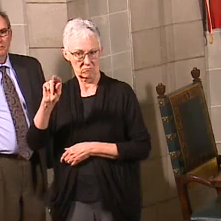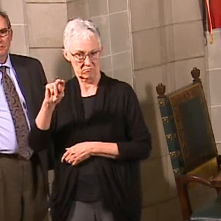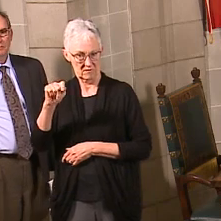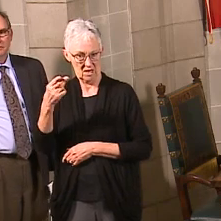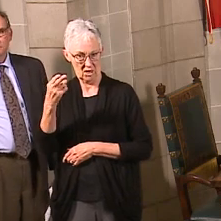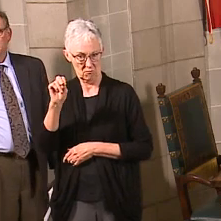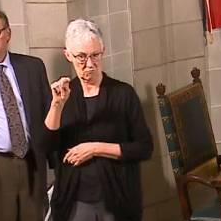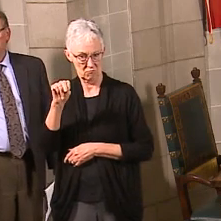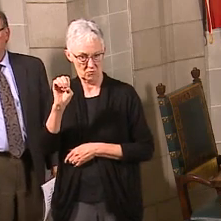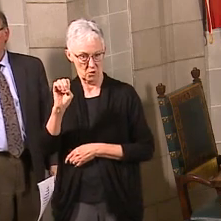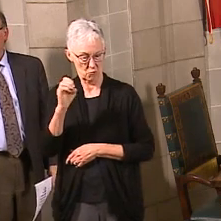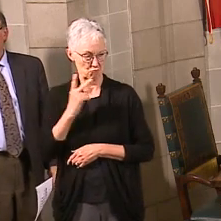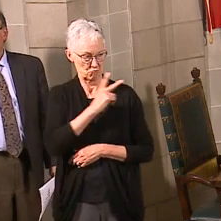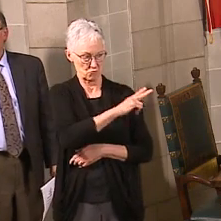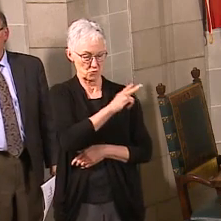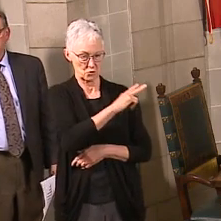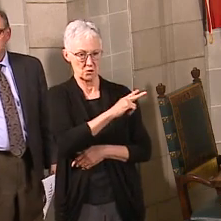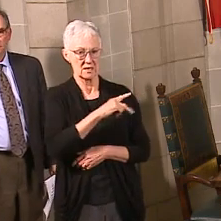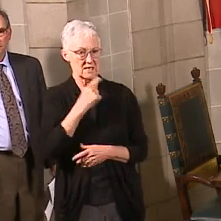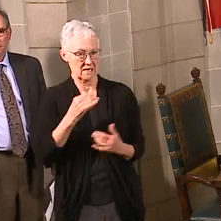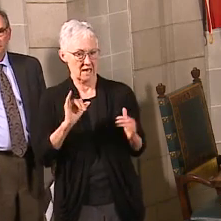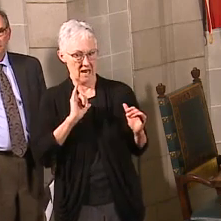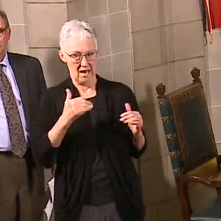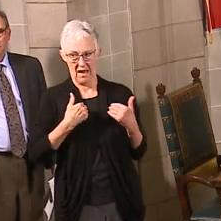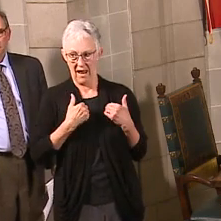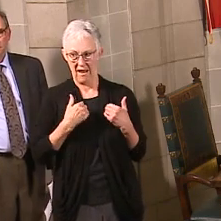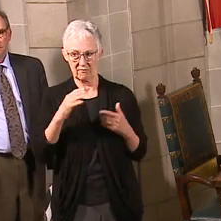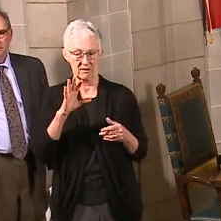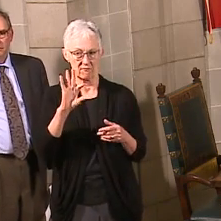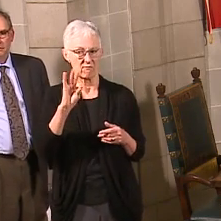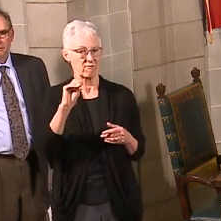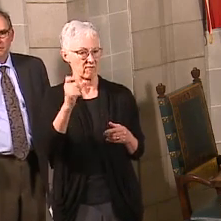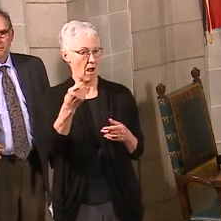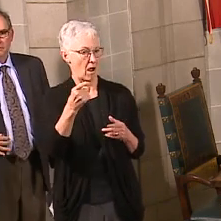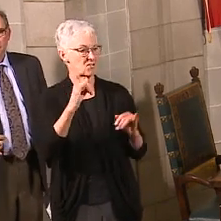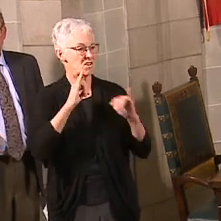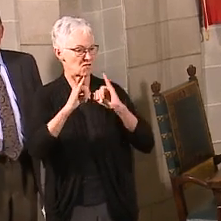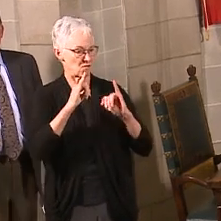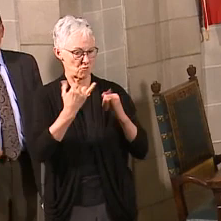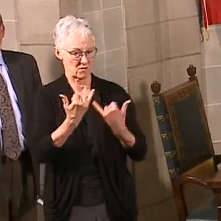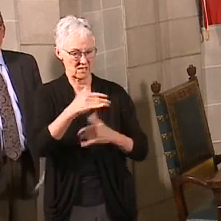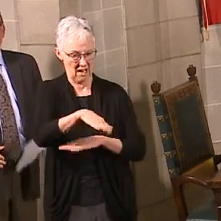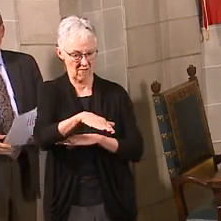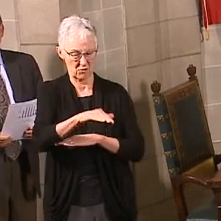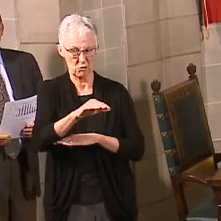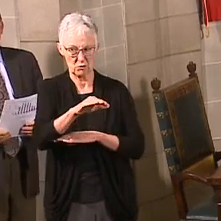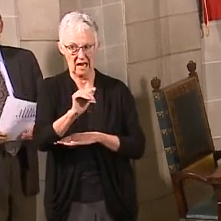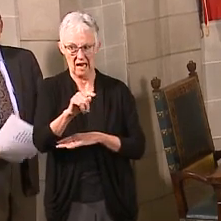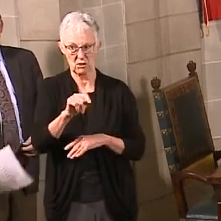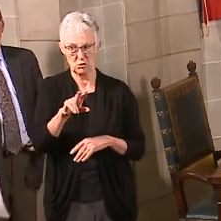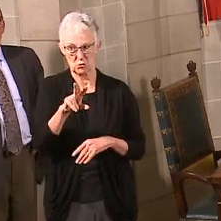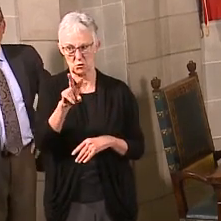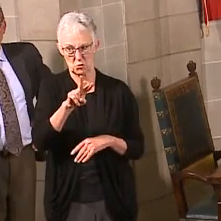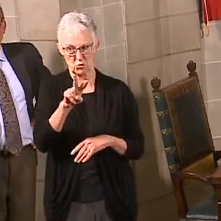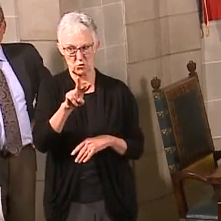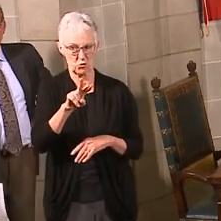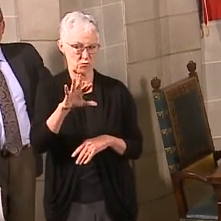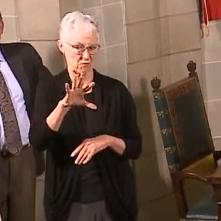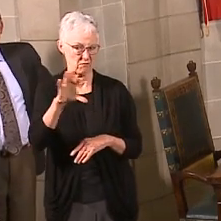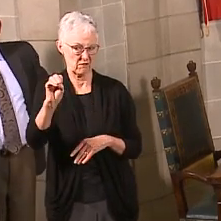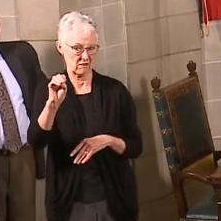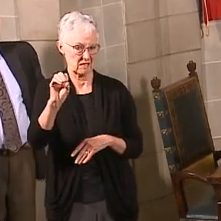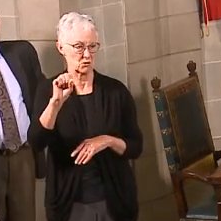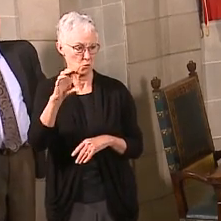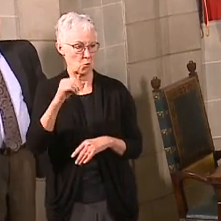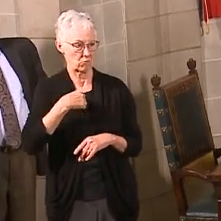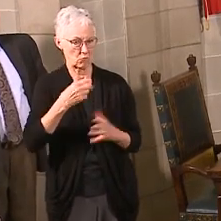later this hour, so we're going to make this a more brief briefing, if that makes sense. But again, as always, we want to start off by reminding